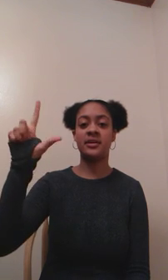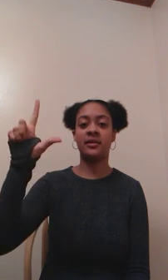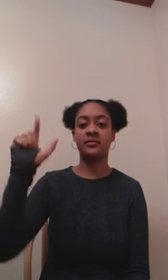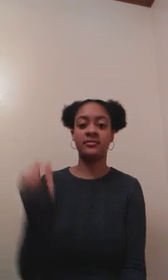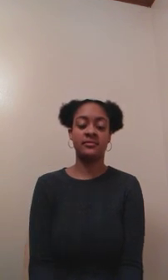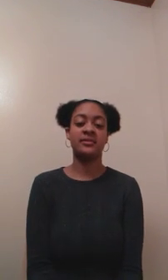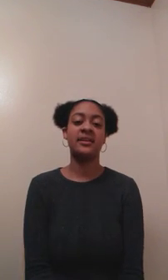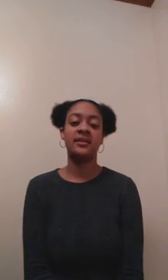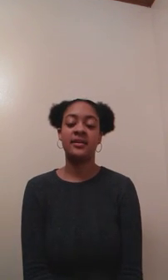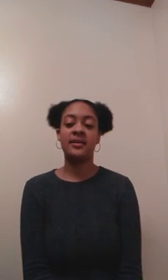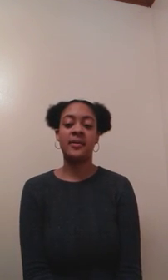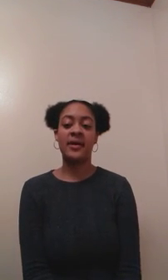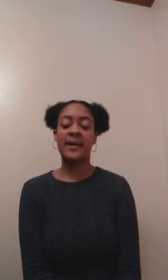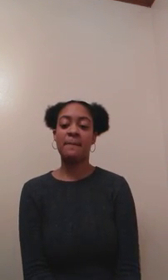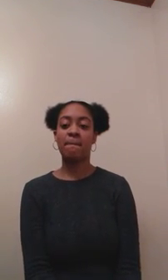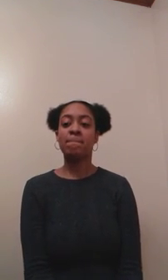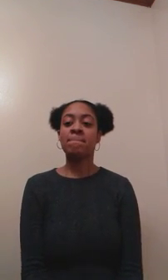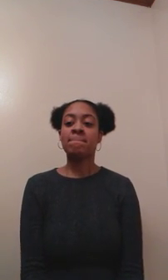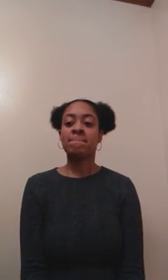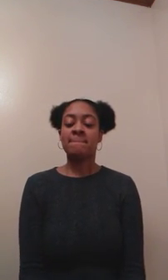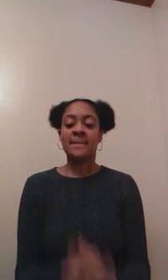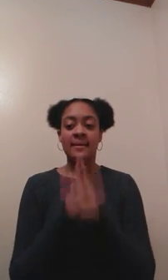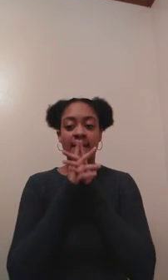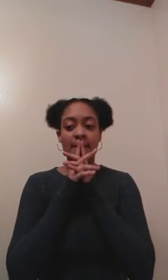RACHEL. Okay?